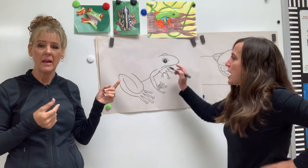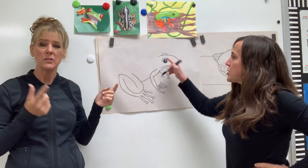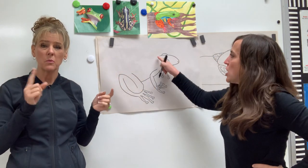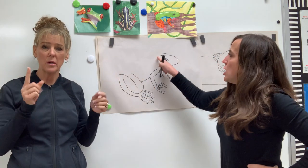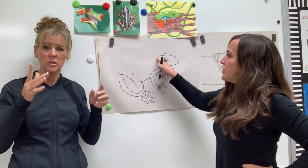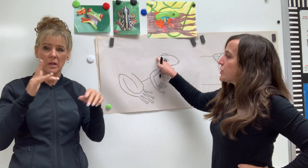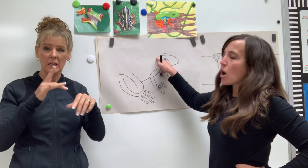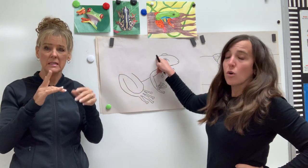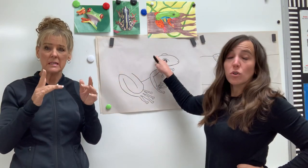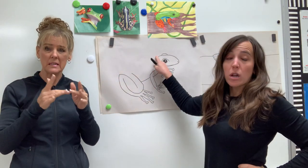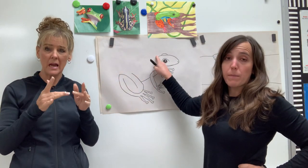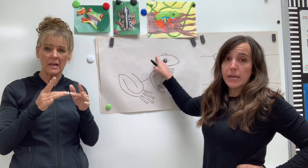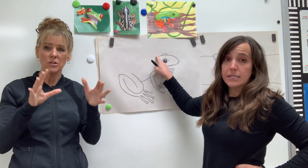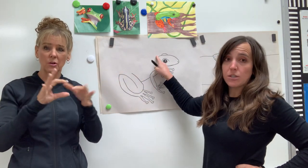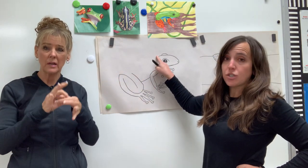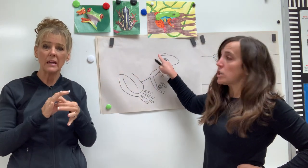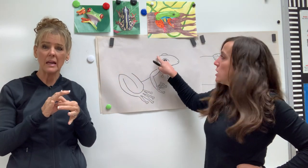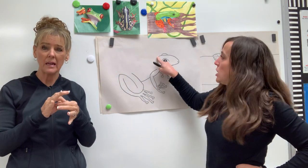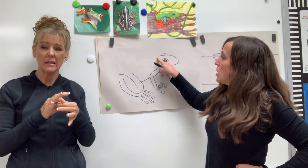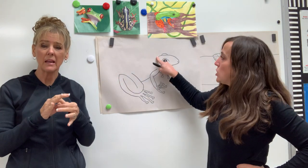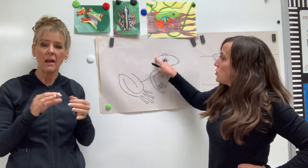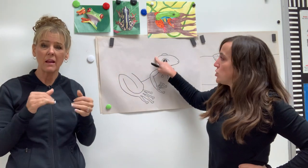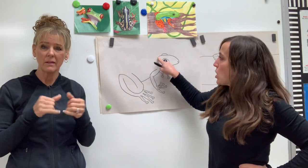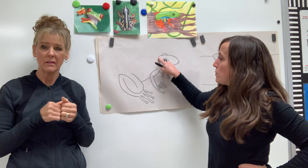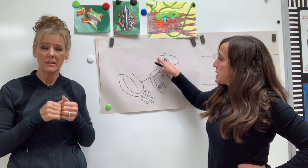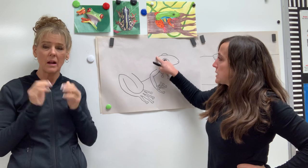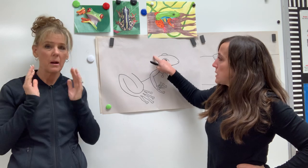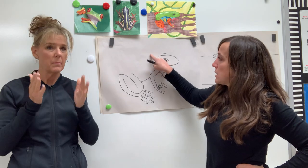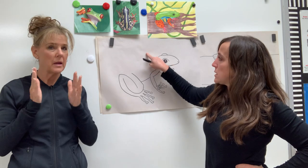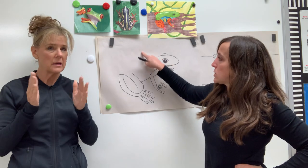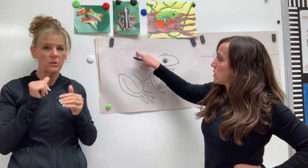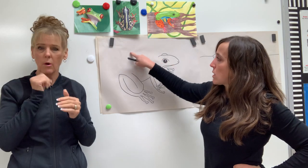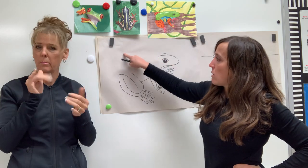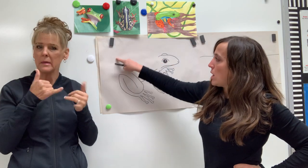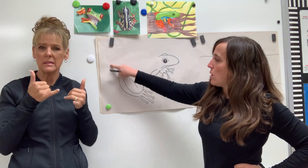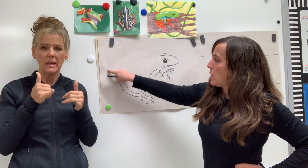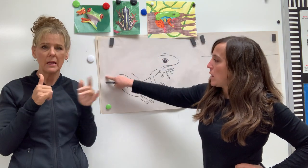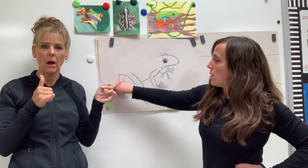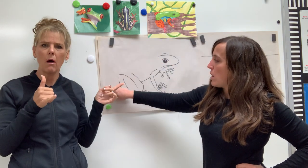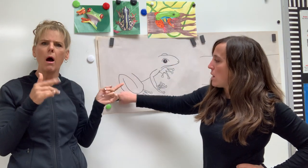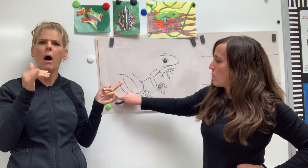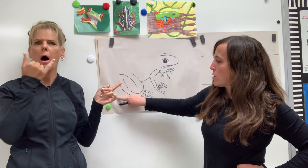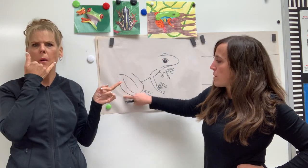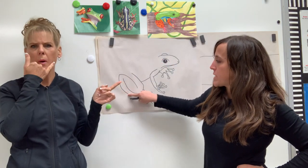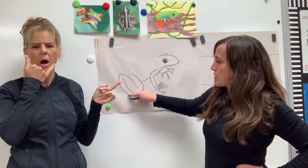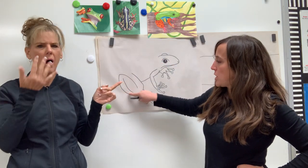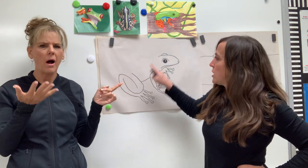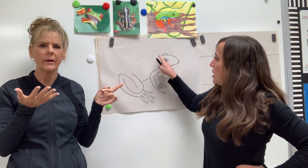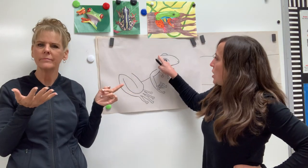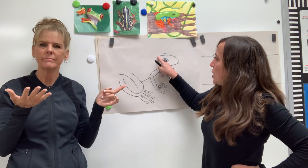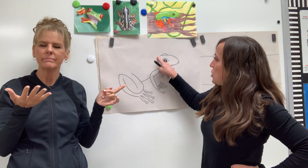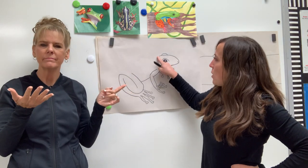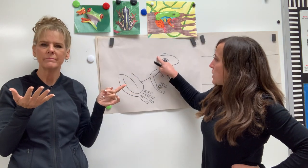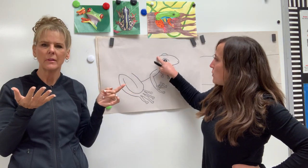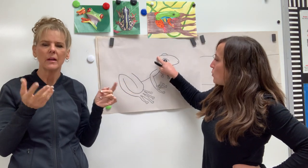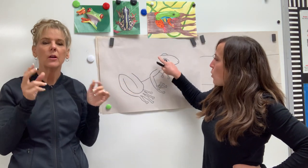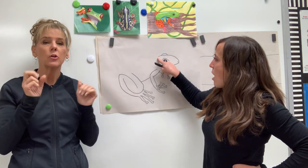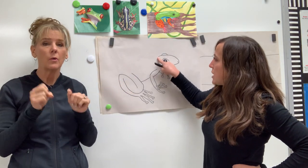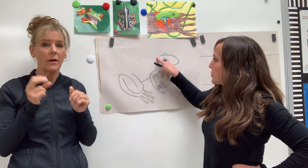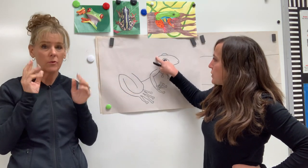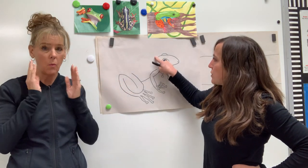where it's gonna touch. So you gotta pay attention. You don't be silly and sort of go, uh-oh, where do I touch it? You